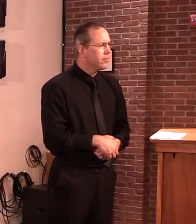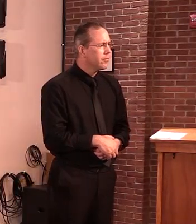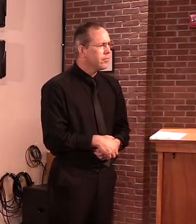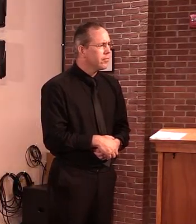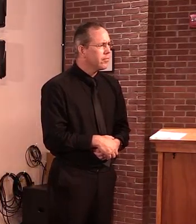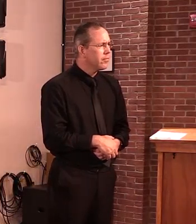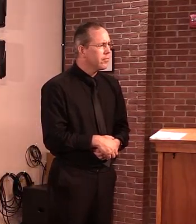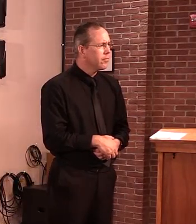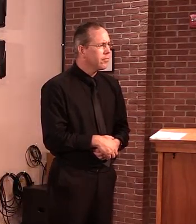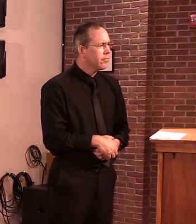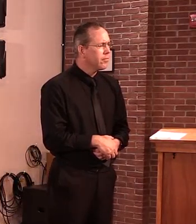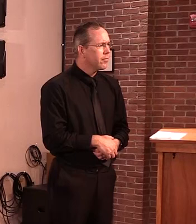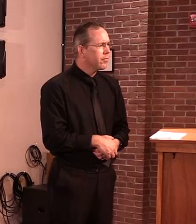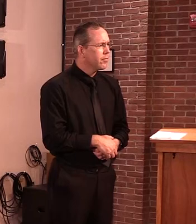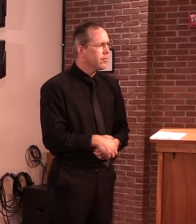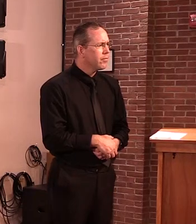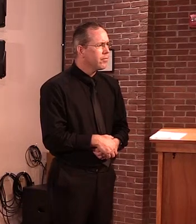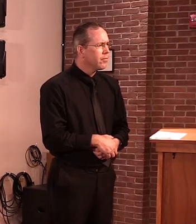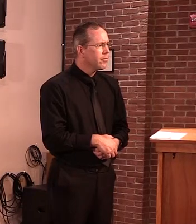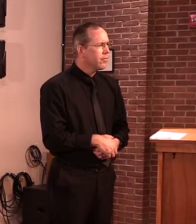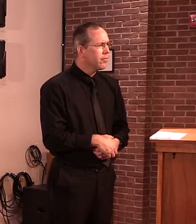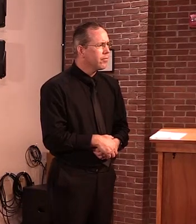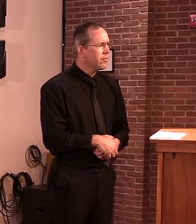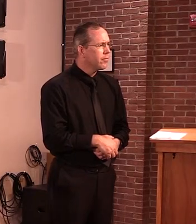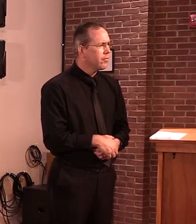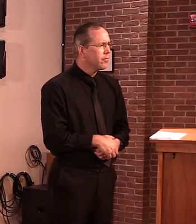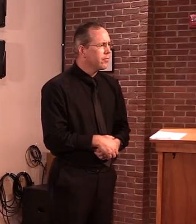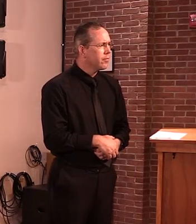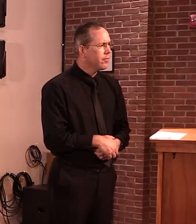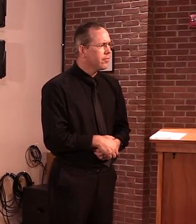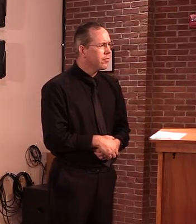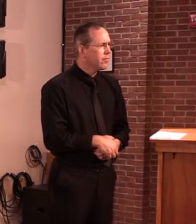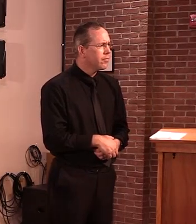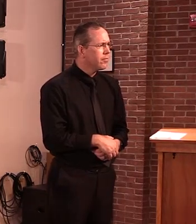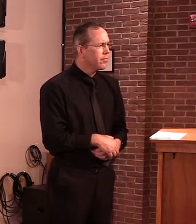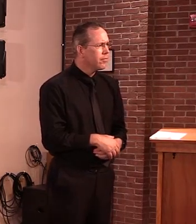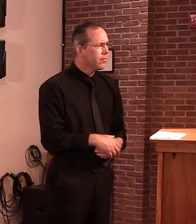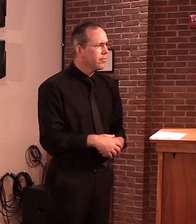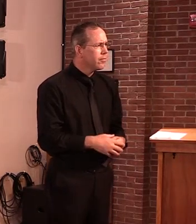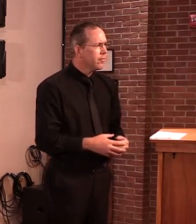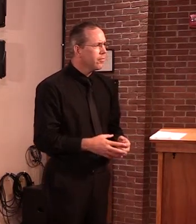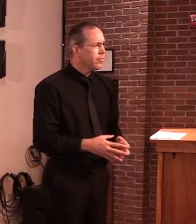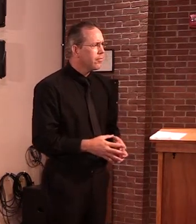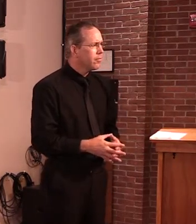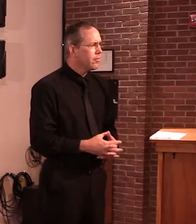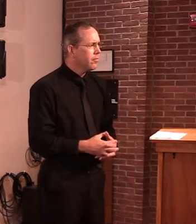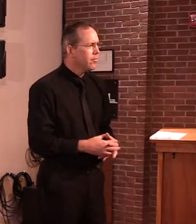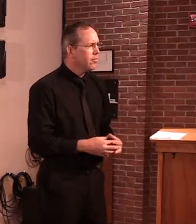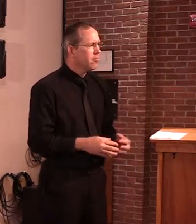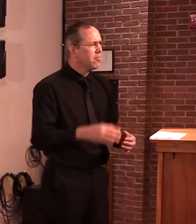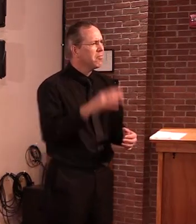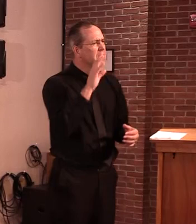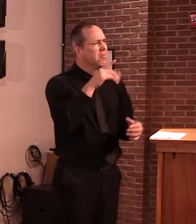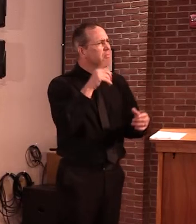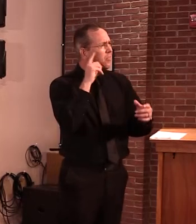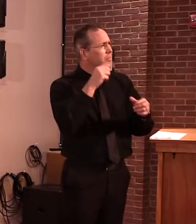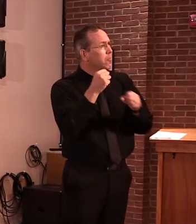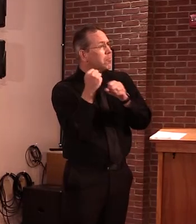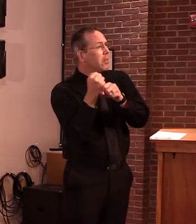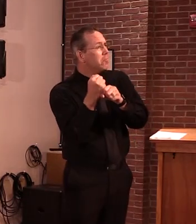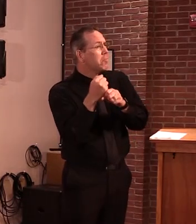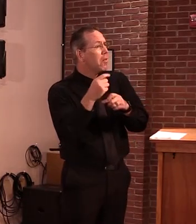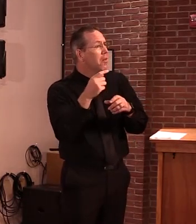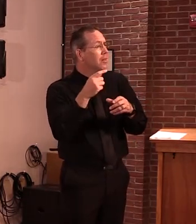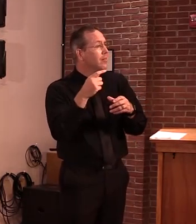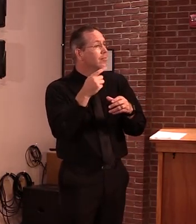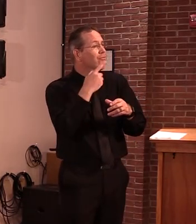recreational leagues to participate? Yeah, thanks, Mike. Yeah, as I mentioned, we expect to release guidance for high